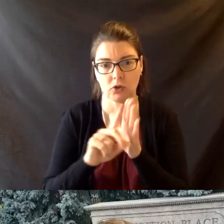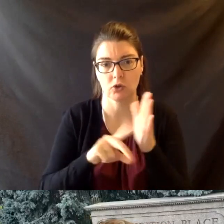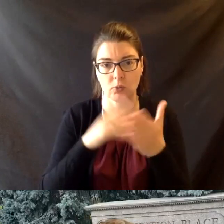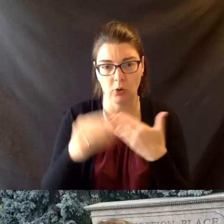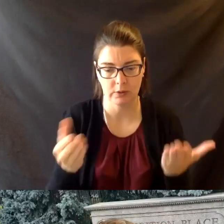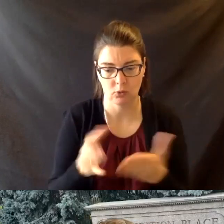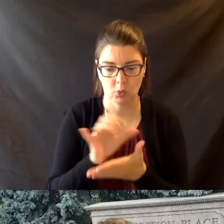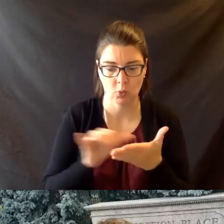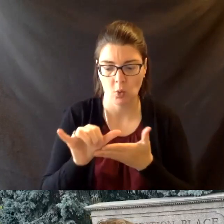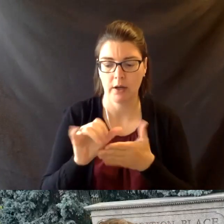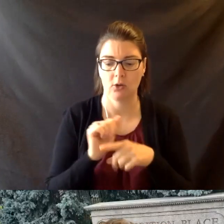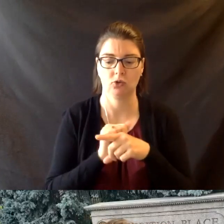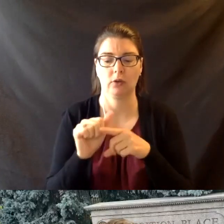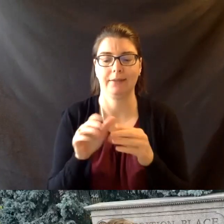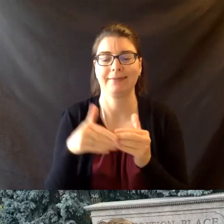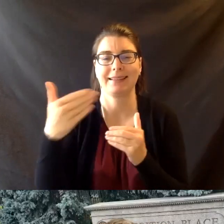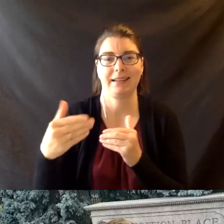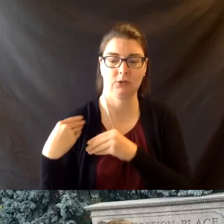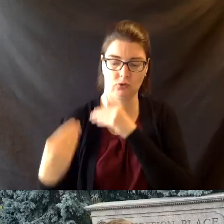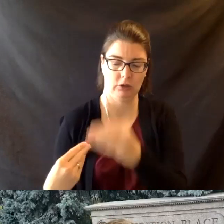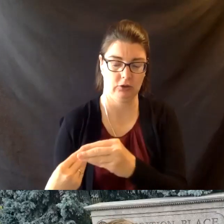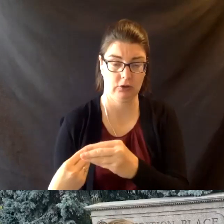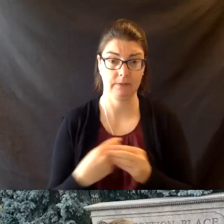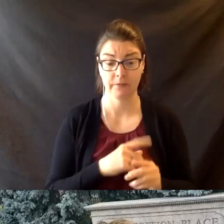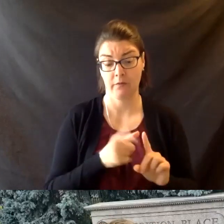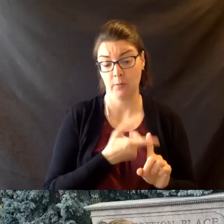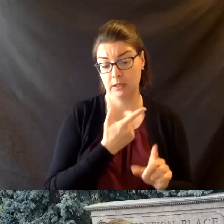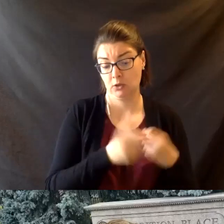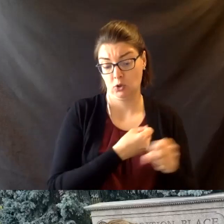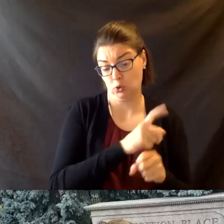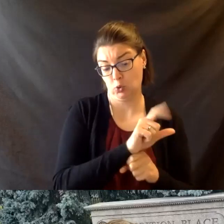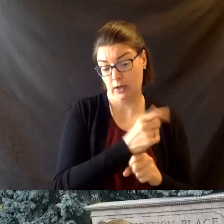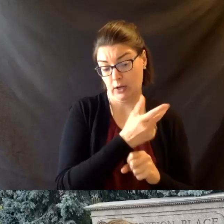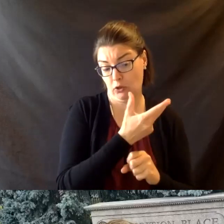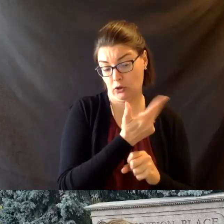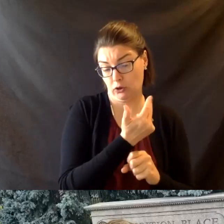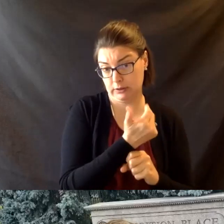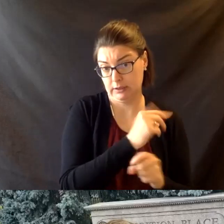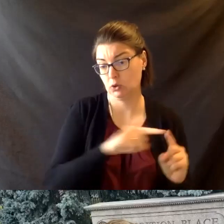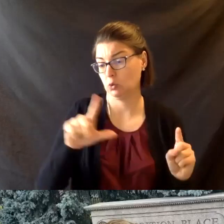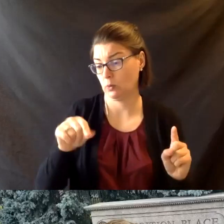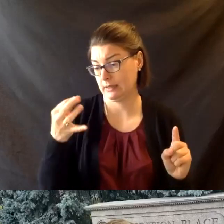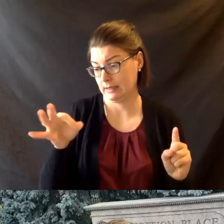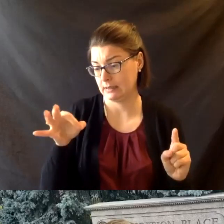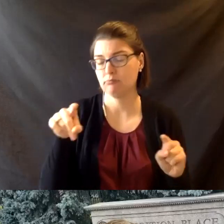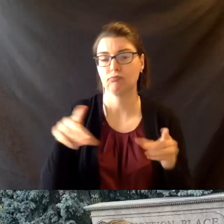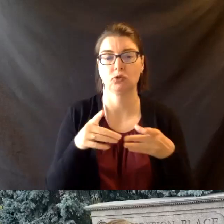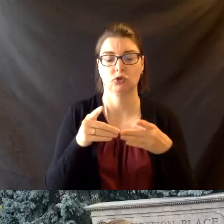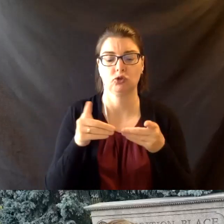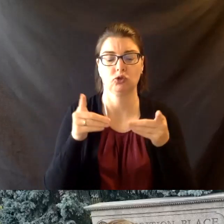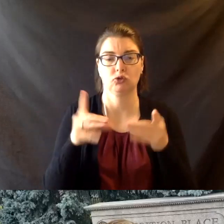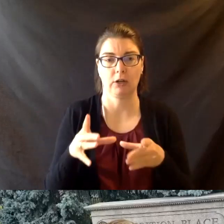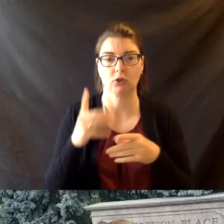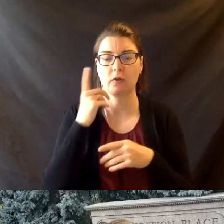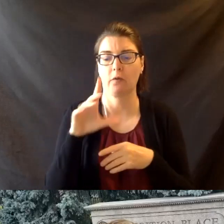next generation of scholars. From 2013 to 2019, she served as director of York's Center for Refugee